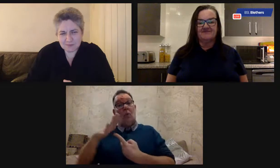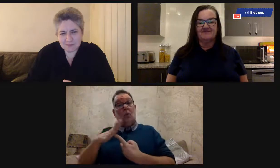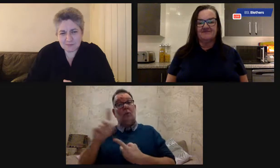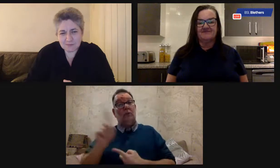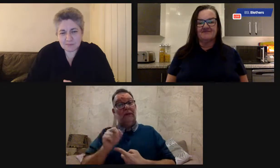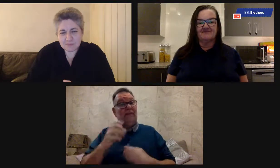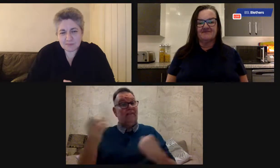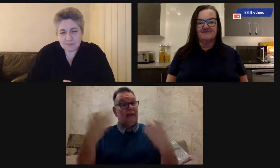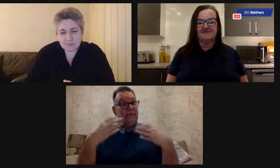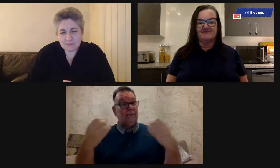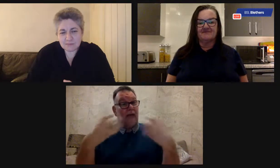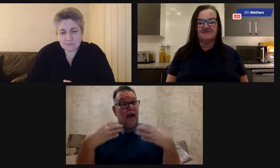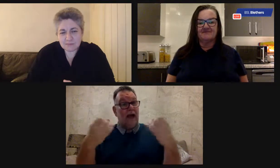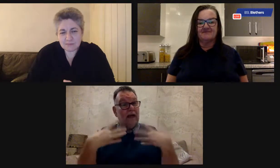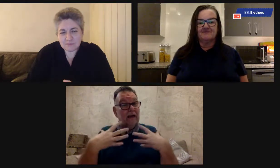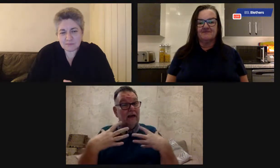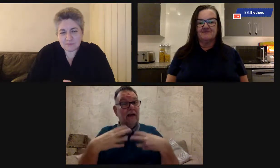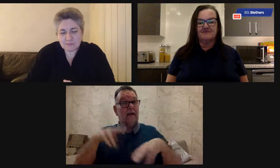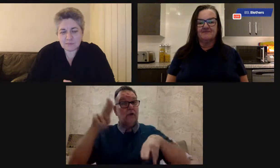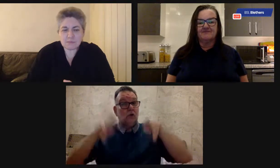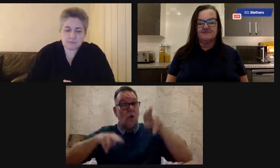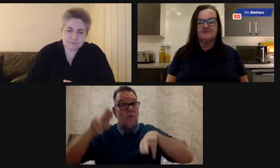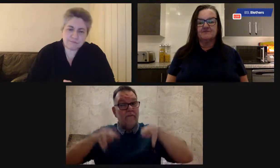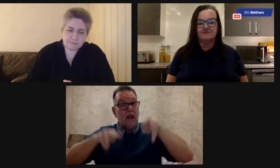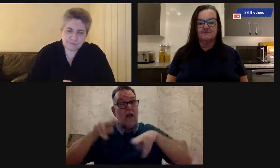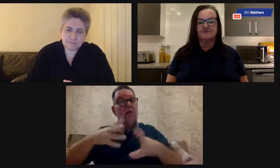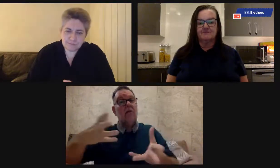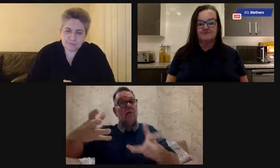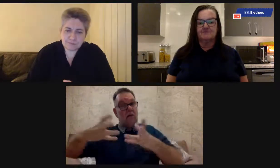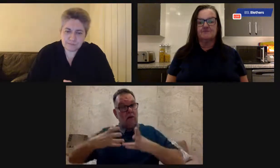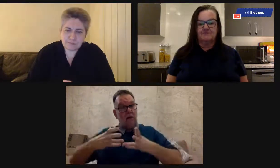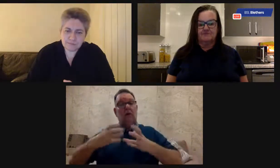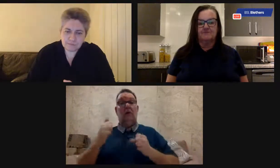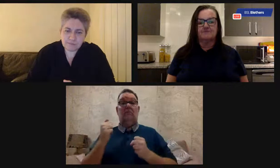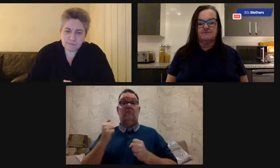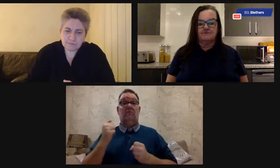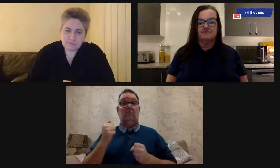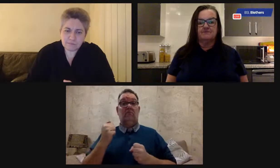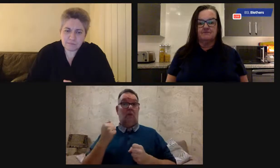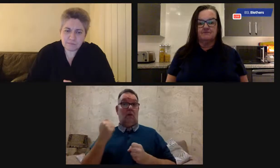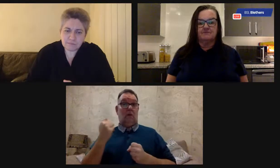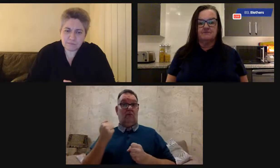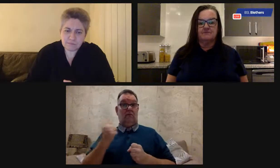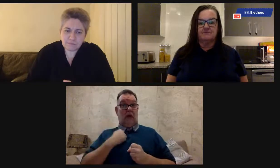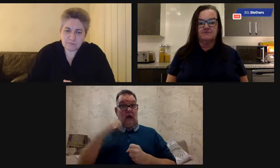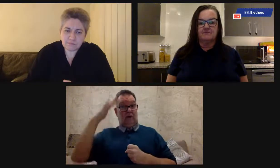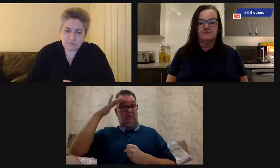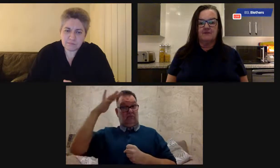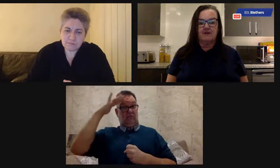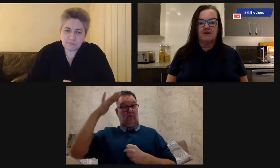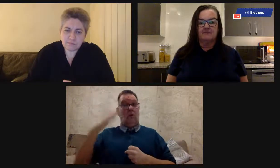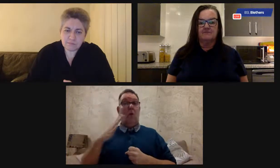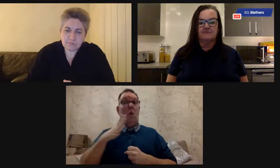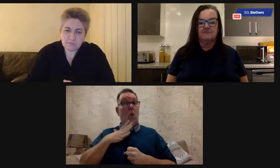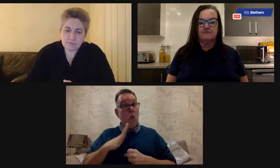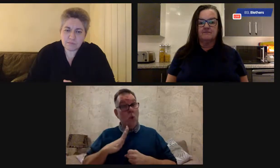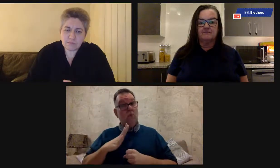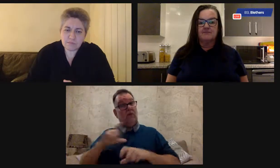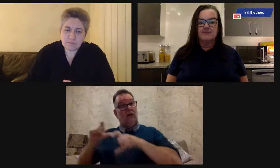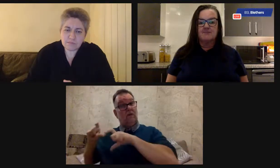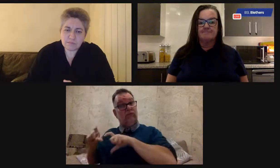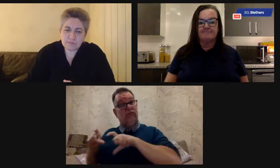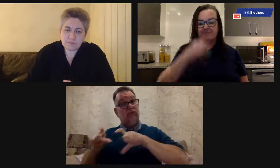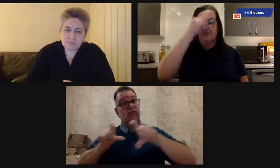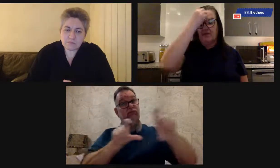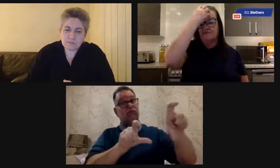all of these things happen. But the key thing for us, and always have been, is the feedback we get from our surveys,